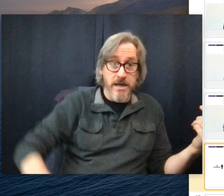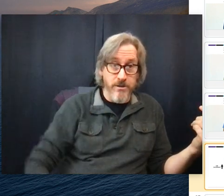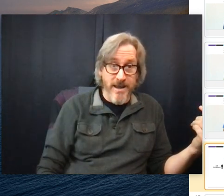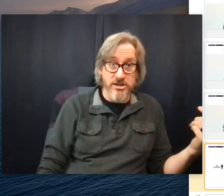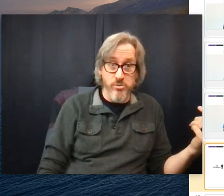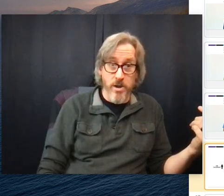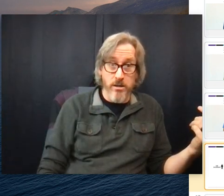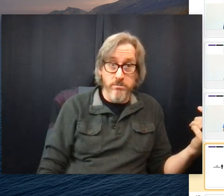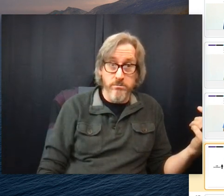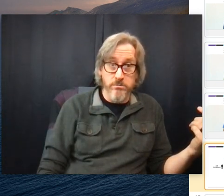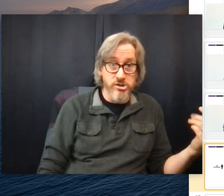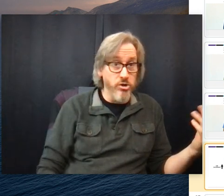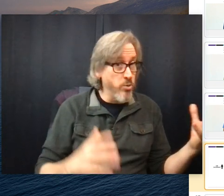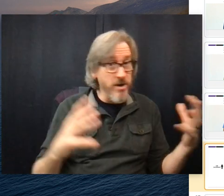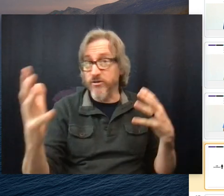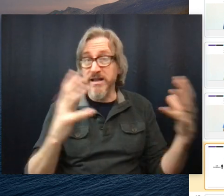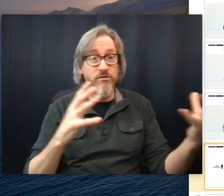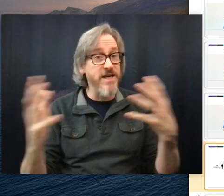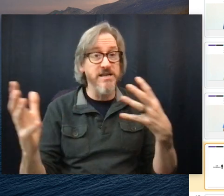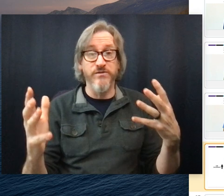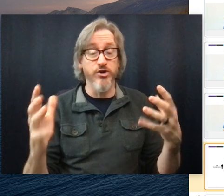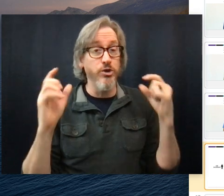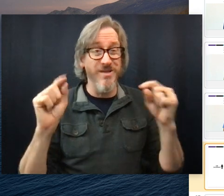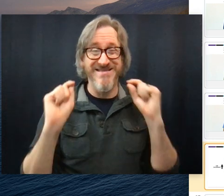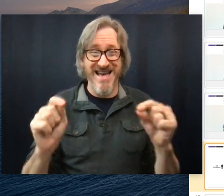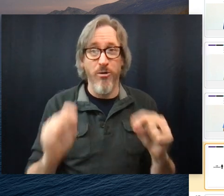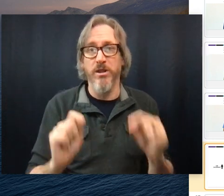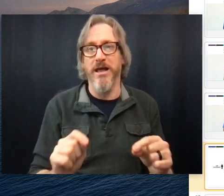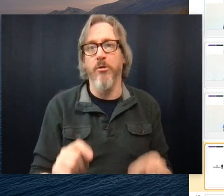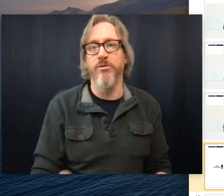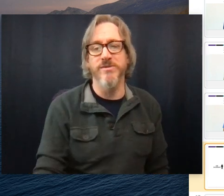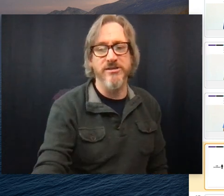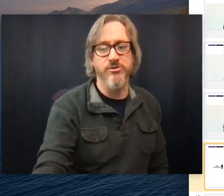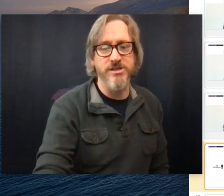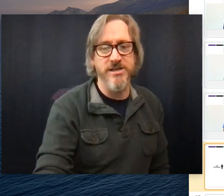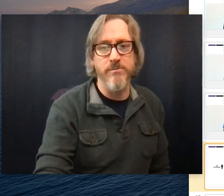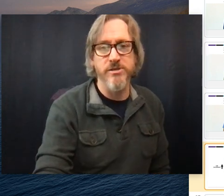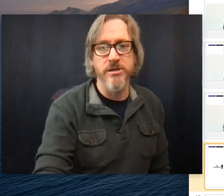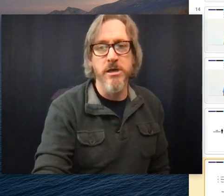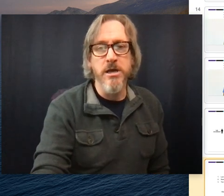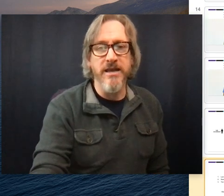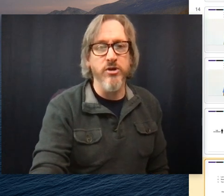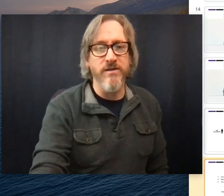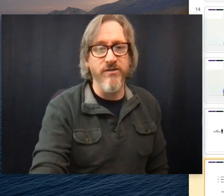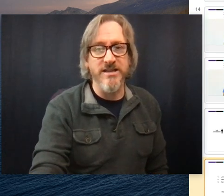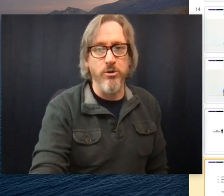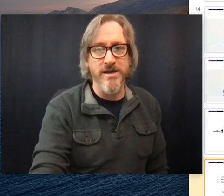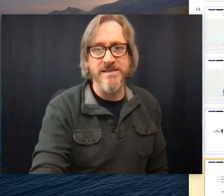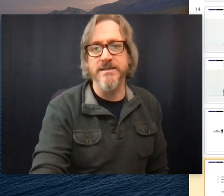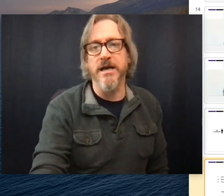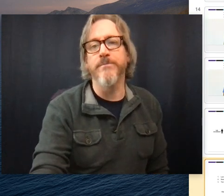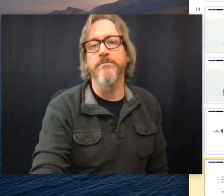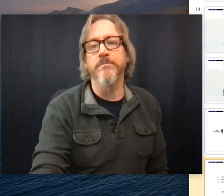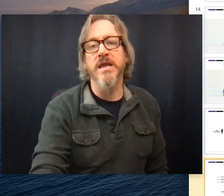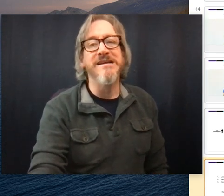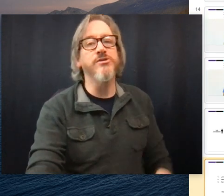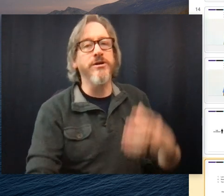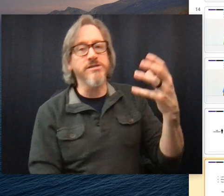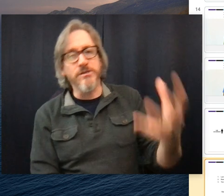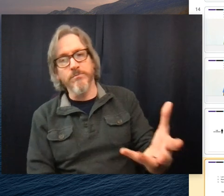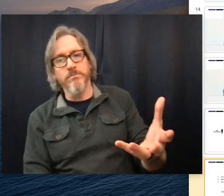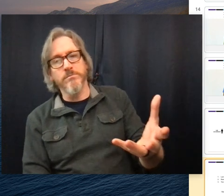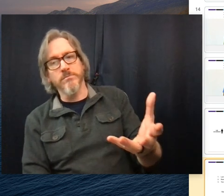see it on the page as well. So to whatever level that is for you, that will help, those extra steps, even though they feel like they're wasting time.